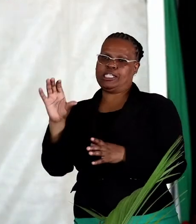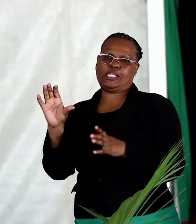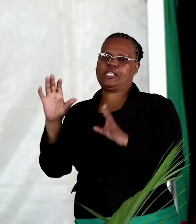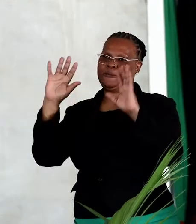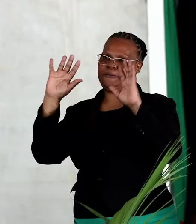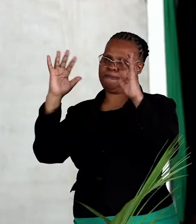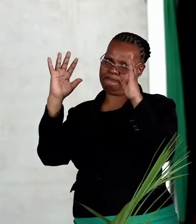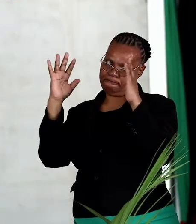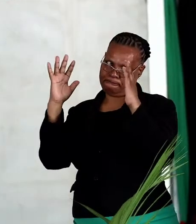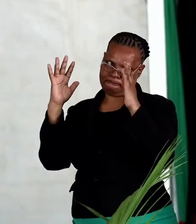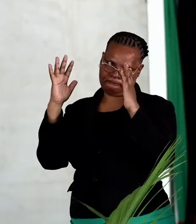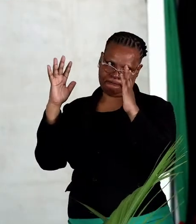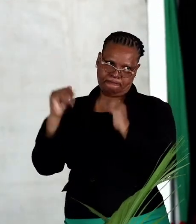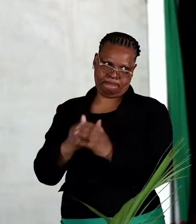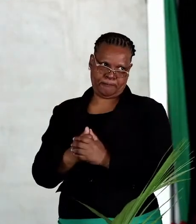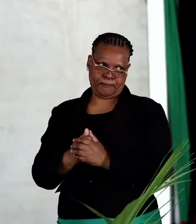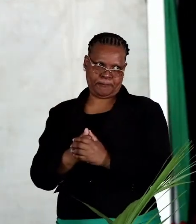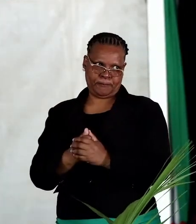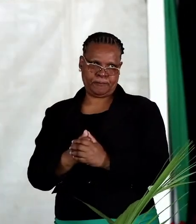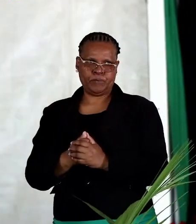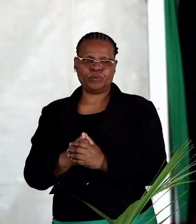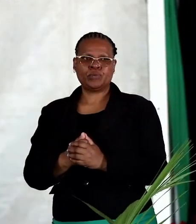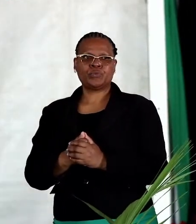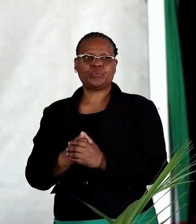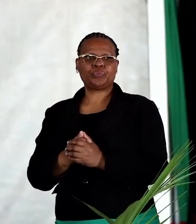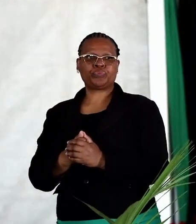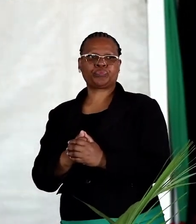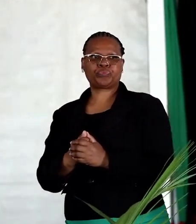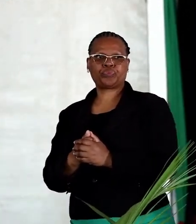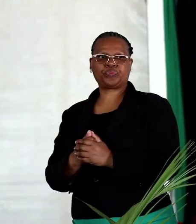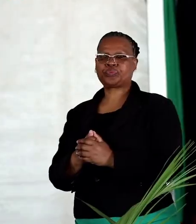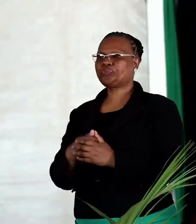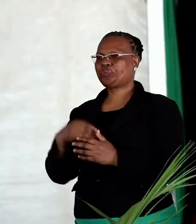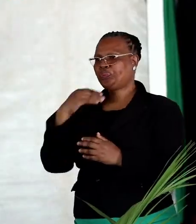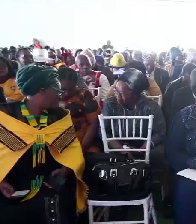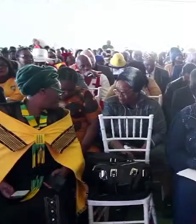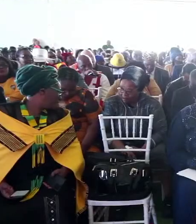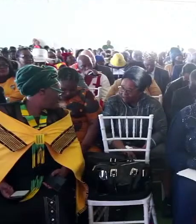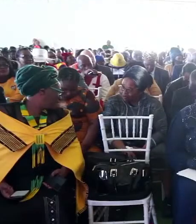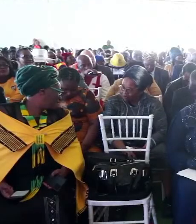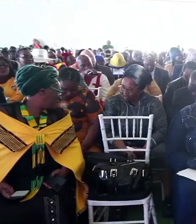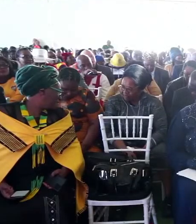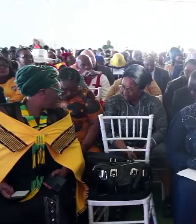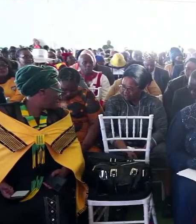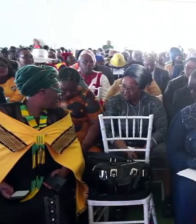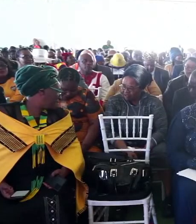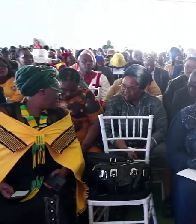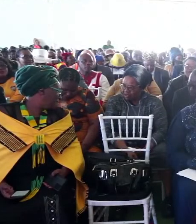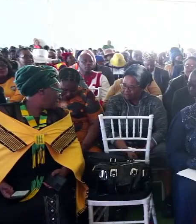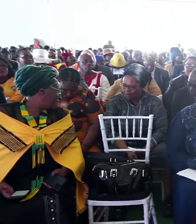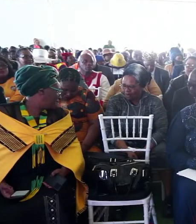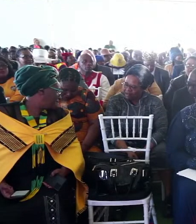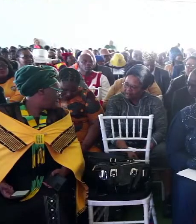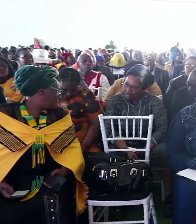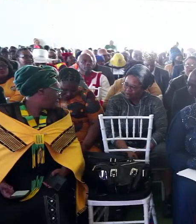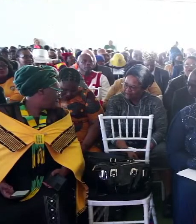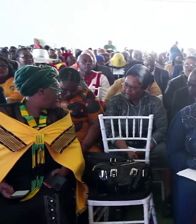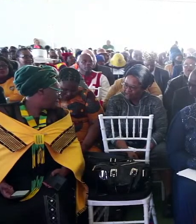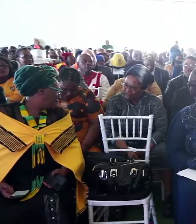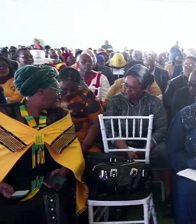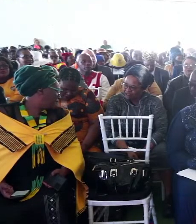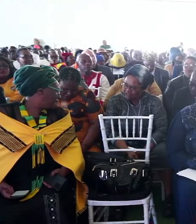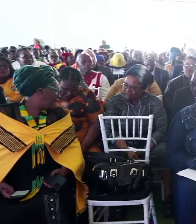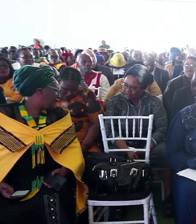Ndicela uacknowledge xa ndizawuhlala phantsi mhlale ngaphambili. U-national government is journeying with iBhisho